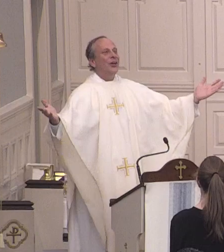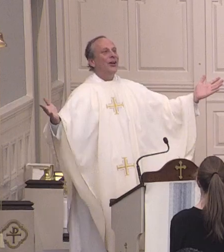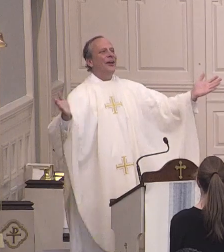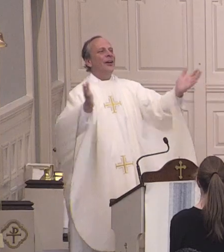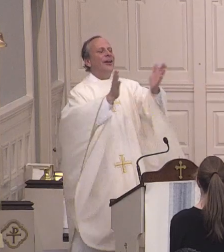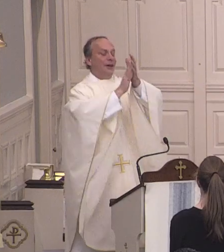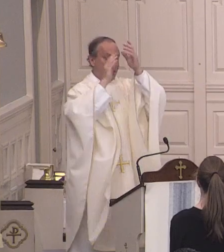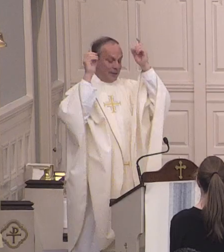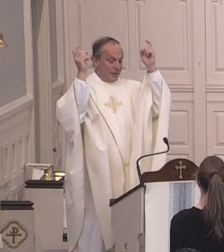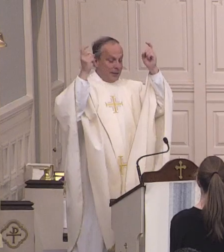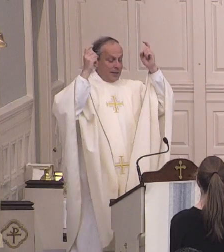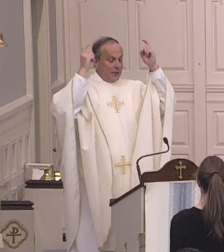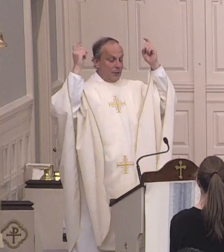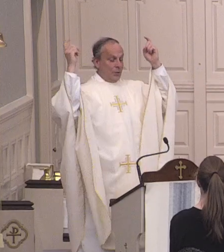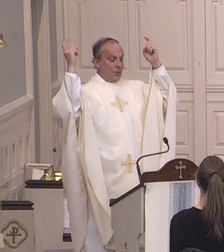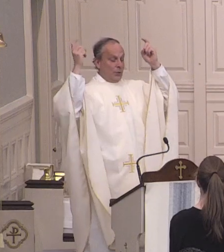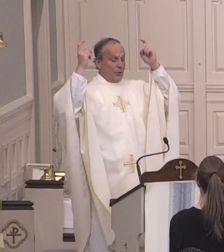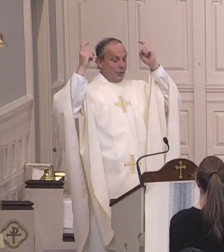alleluia,